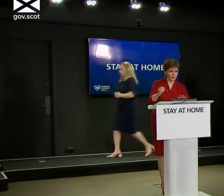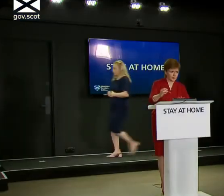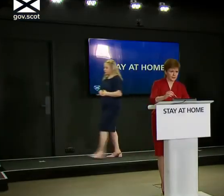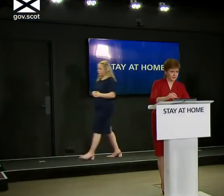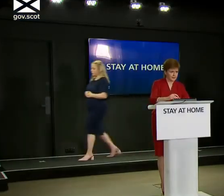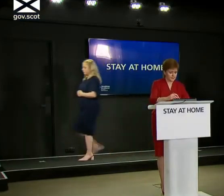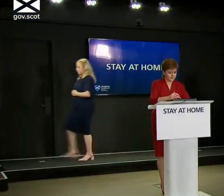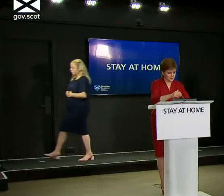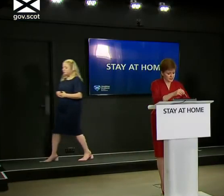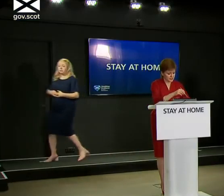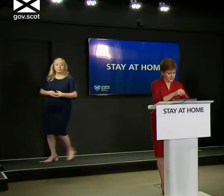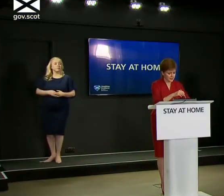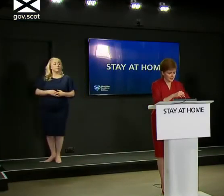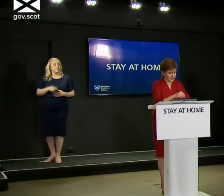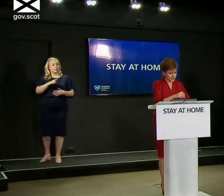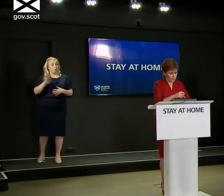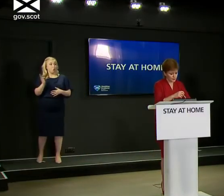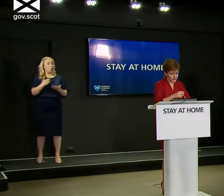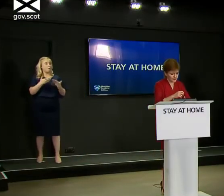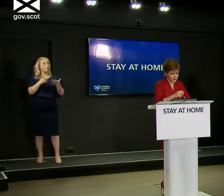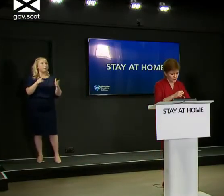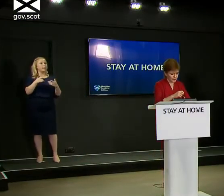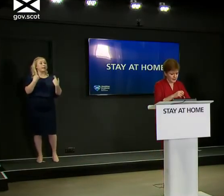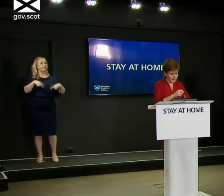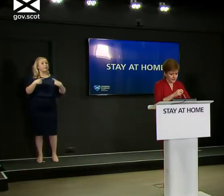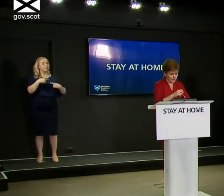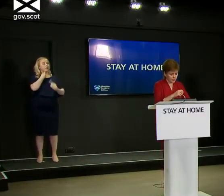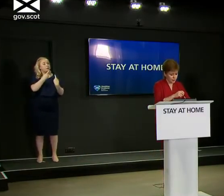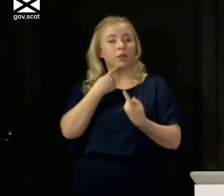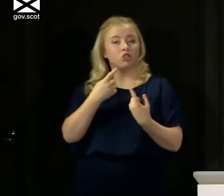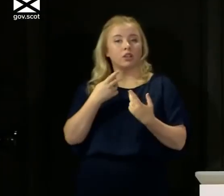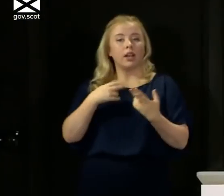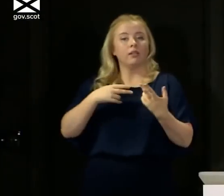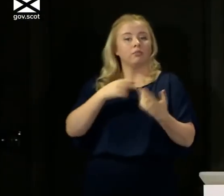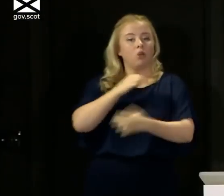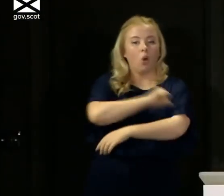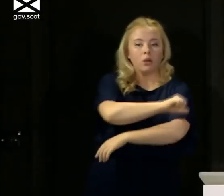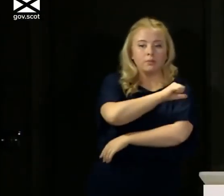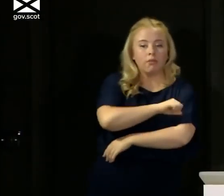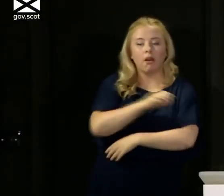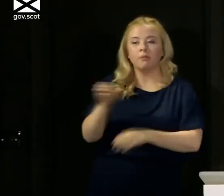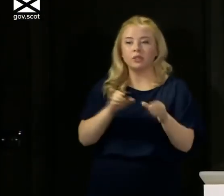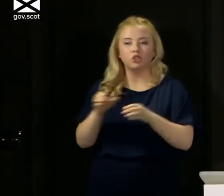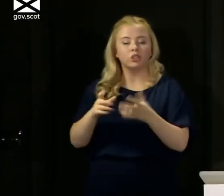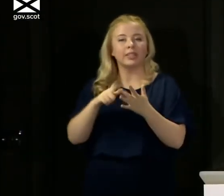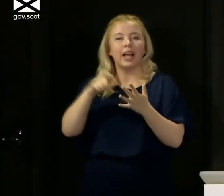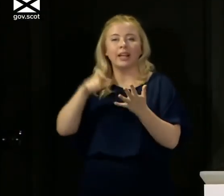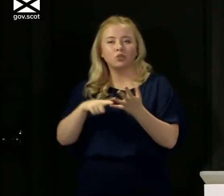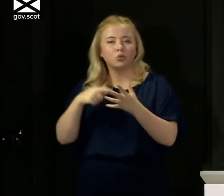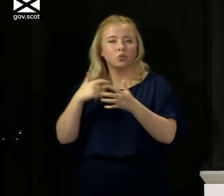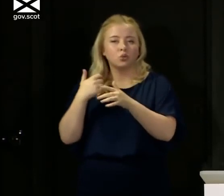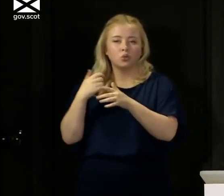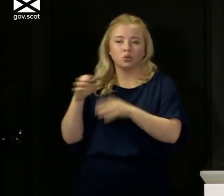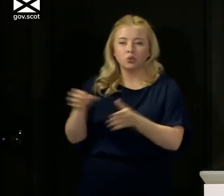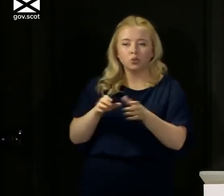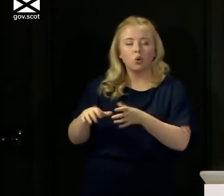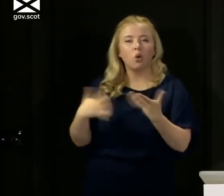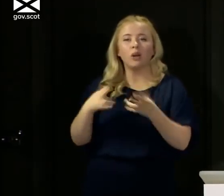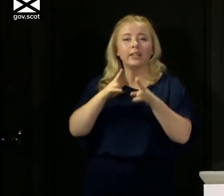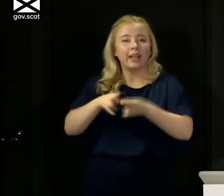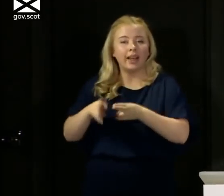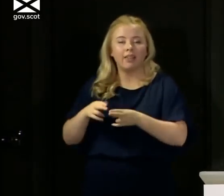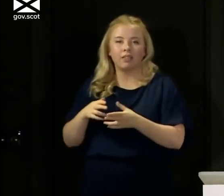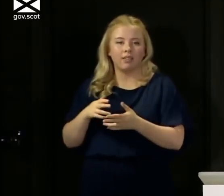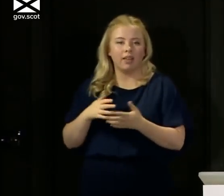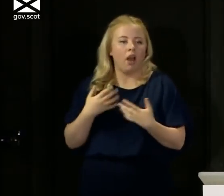and you know this is all publicly available information, whether it's on hospital admissions, ICU admissions, or deaths. Obviously,